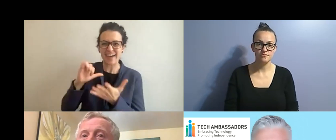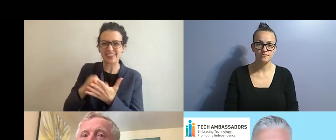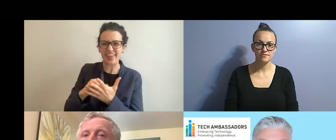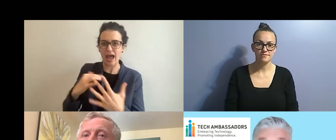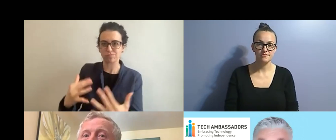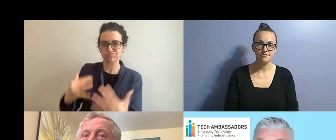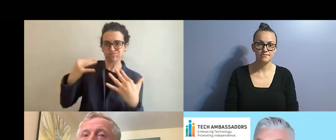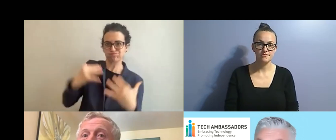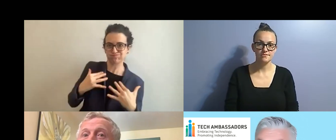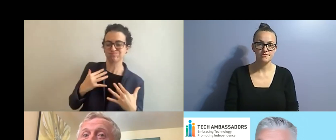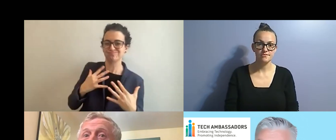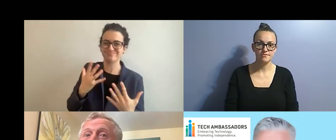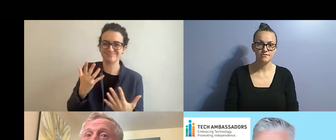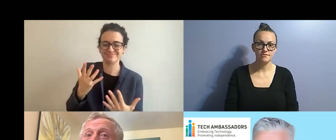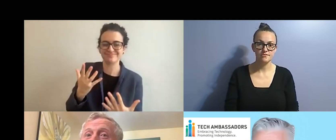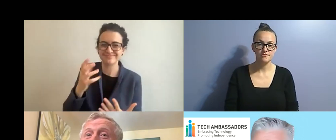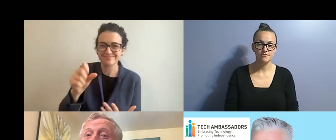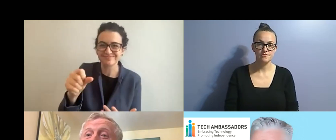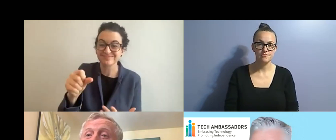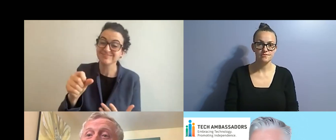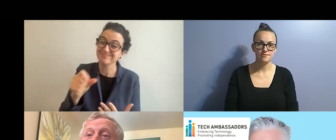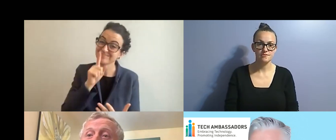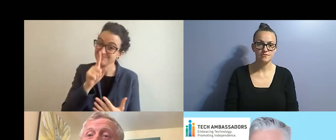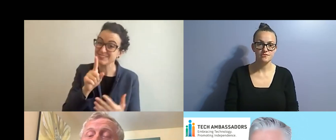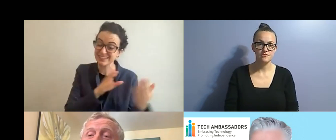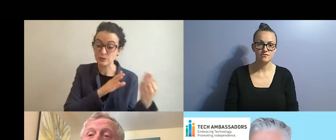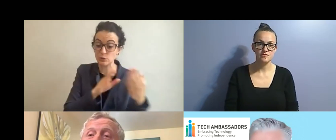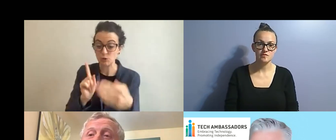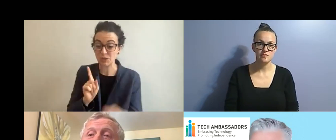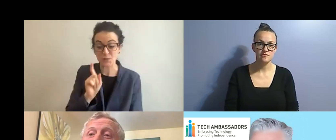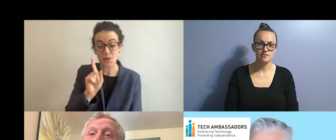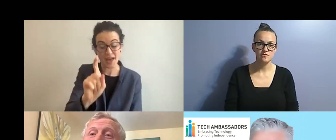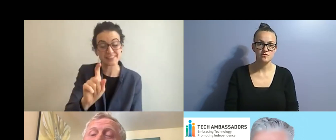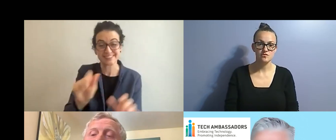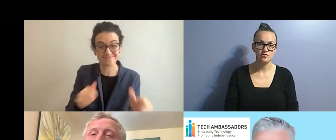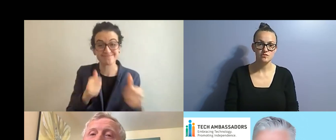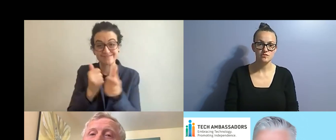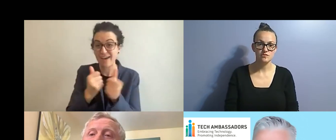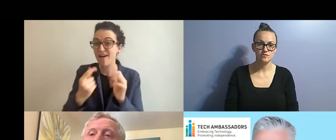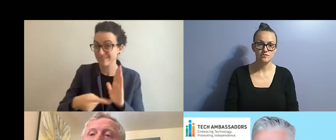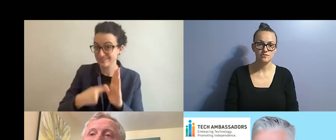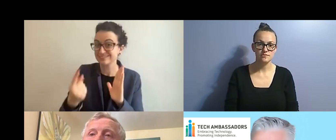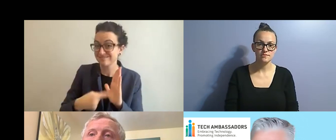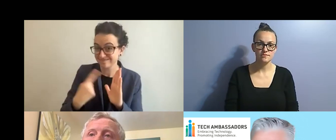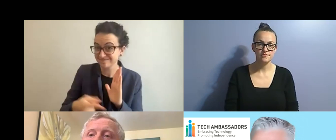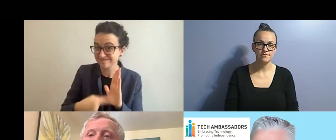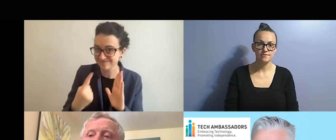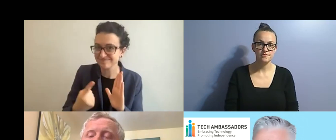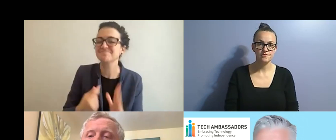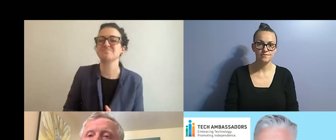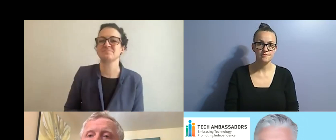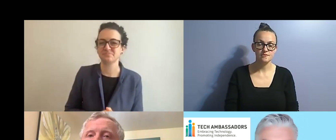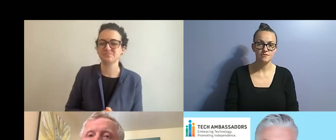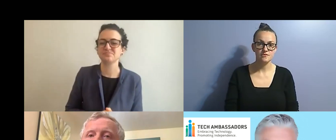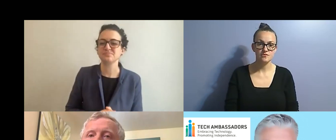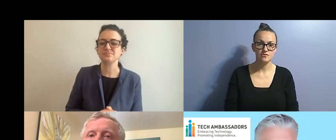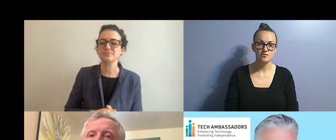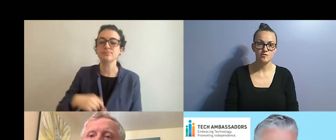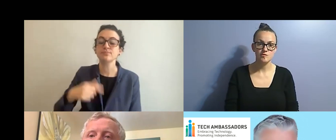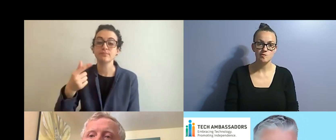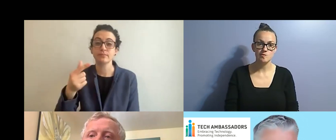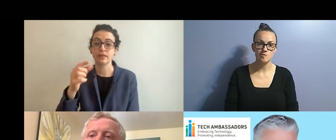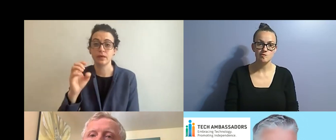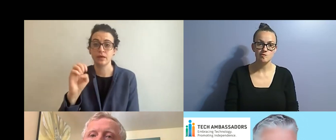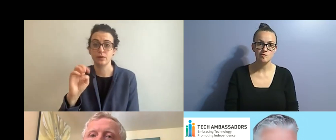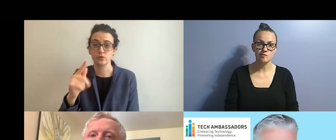independence could be a challenge sometimes. So we have another question here from Jennifer, who wants to know what the